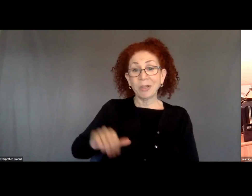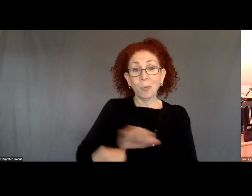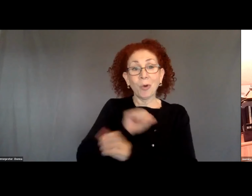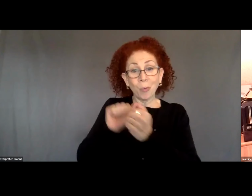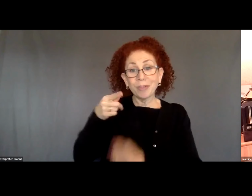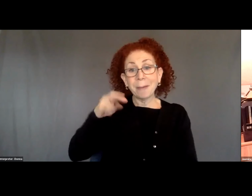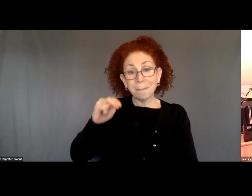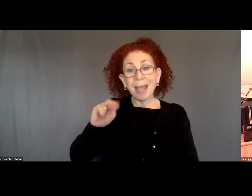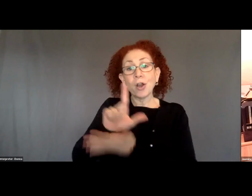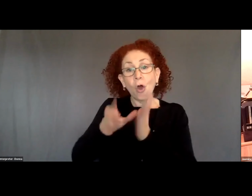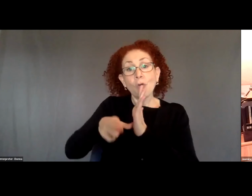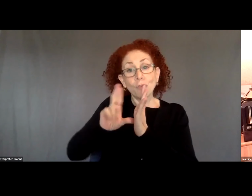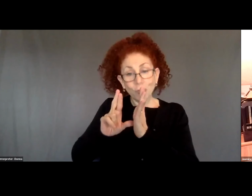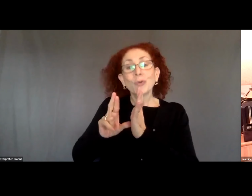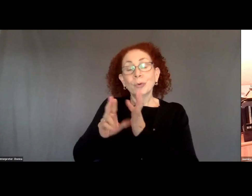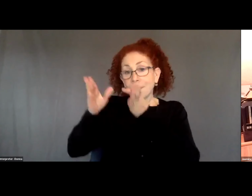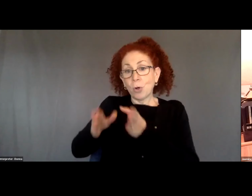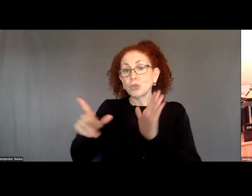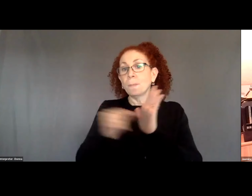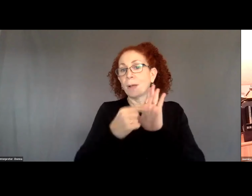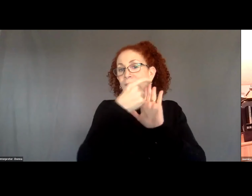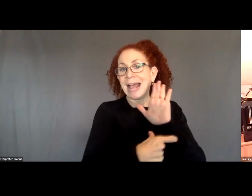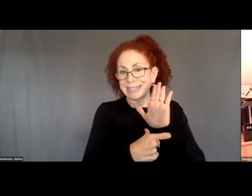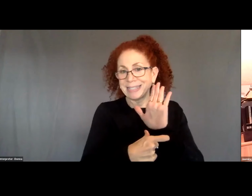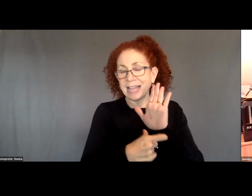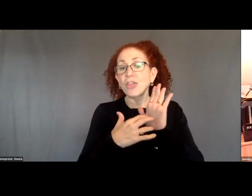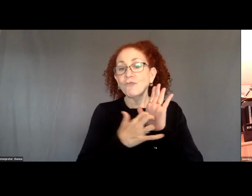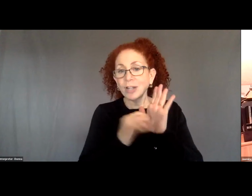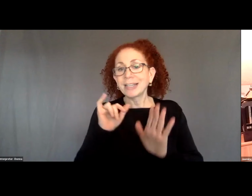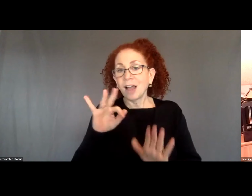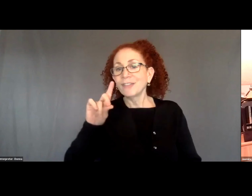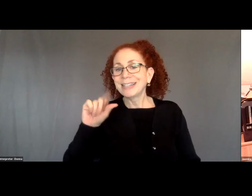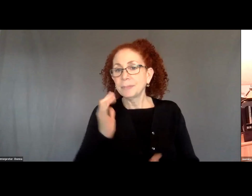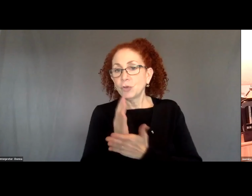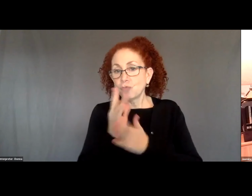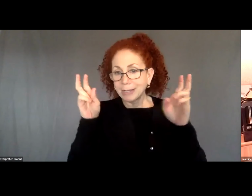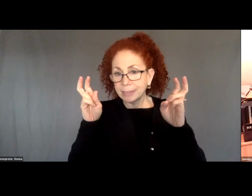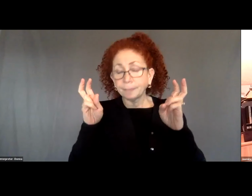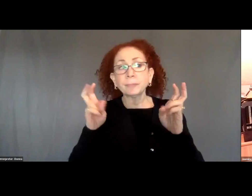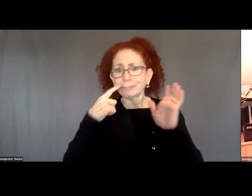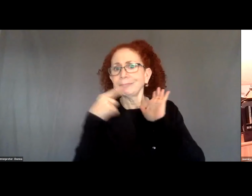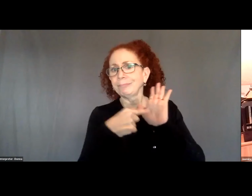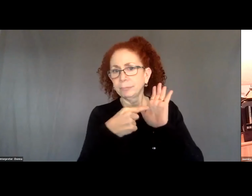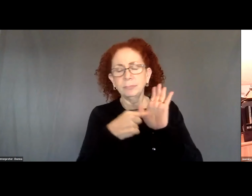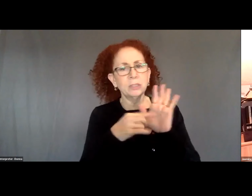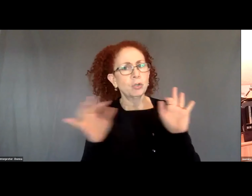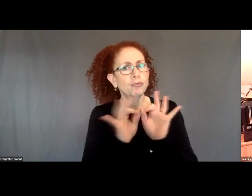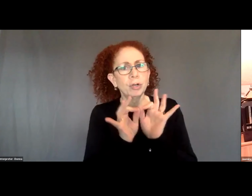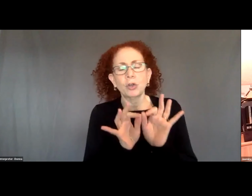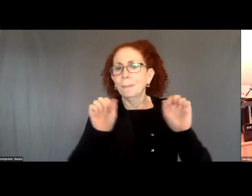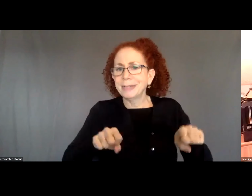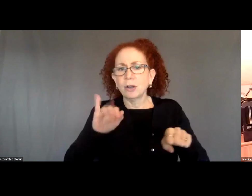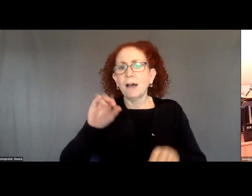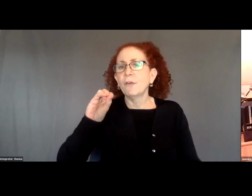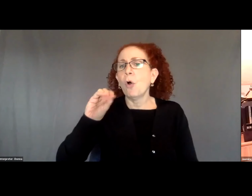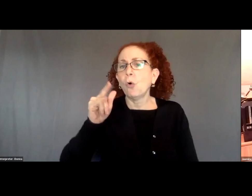Penn Law Review editors to publish an essay, The Frailty of Disability Rights, that notes the critical potential of the